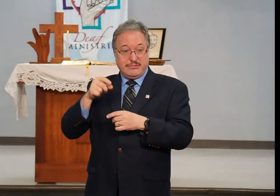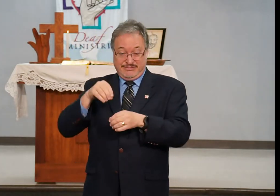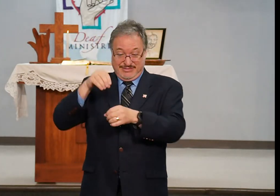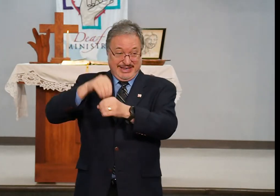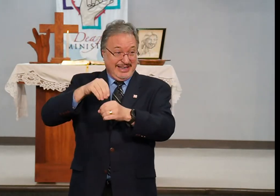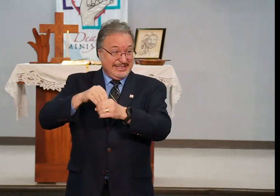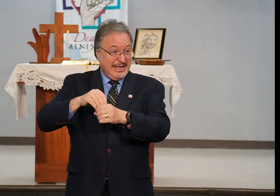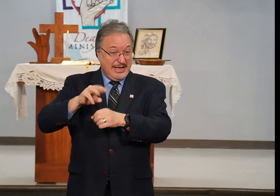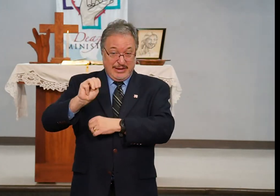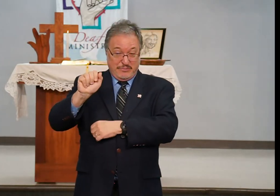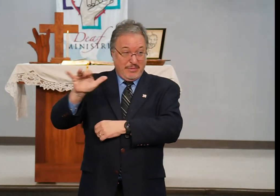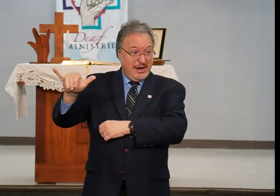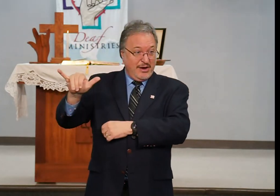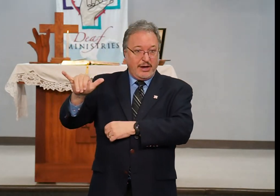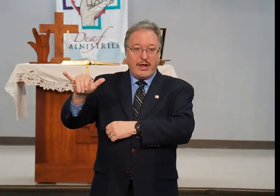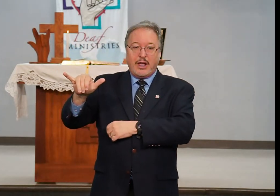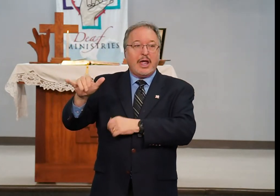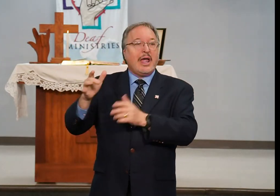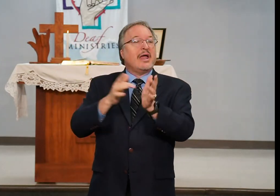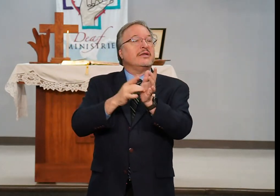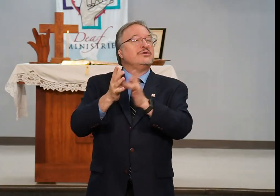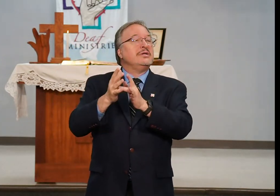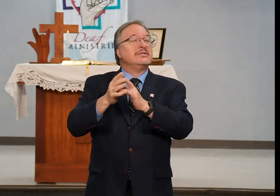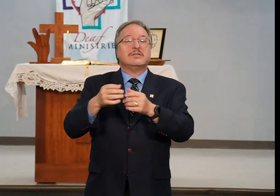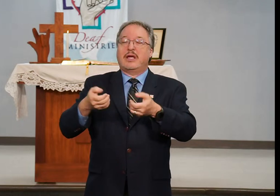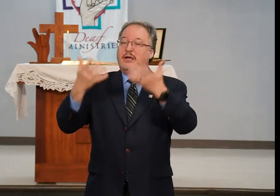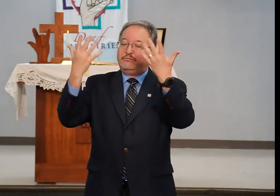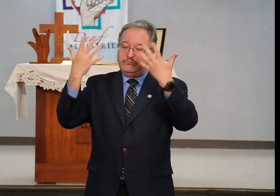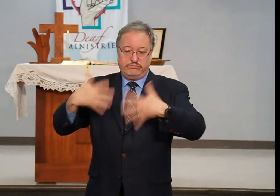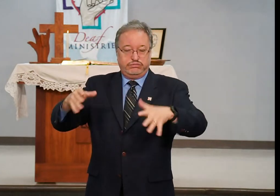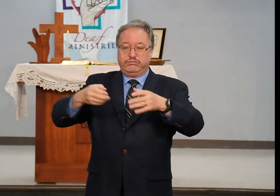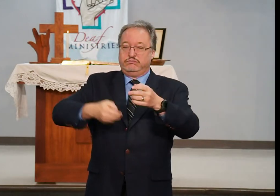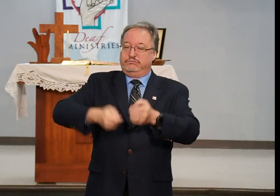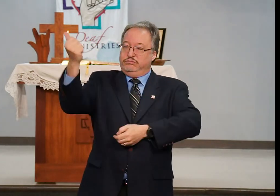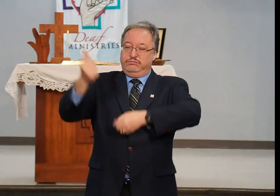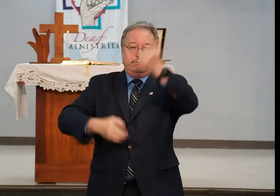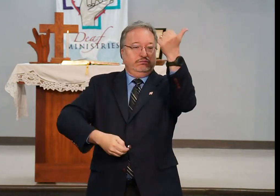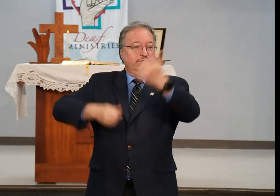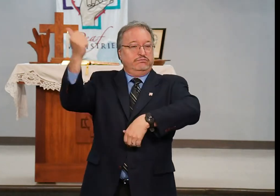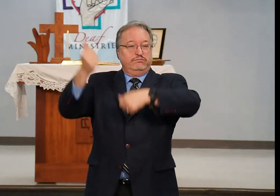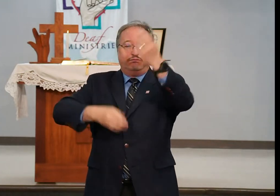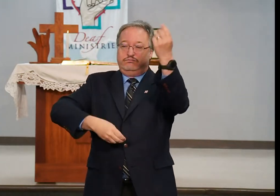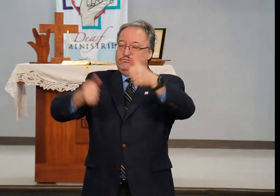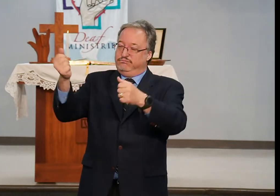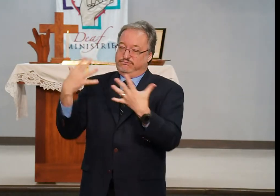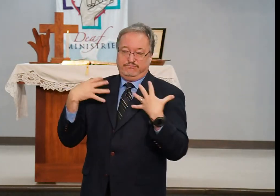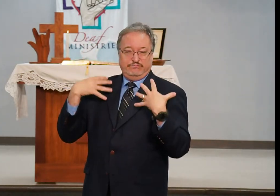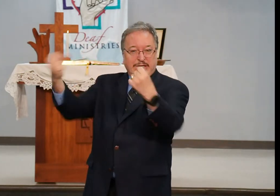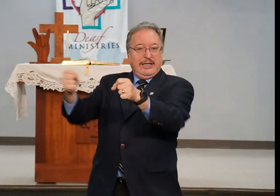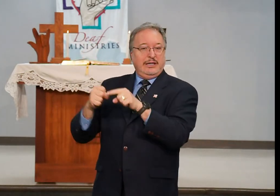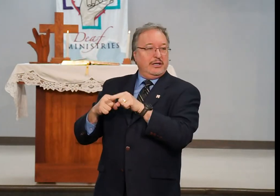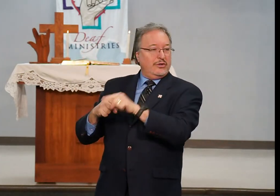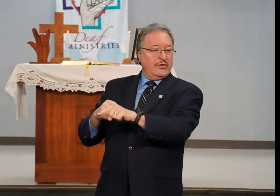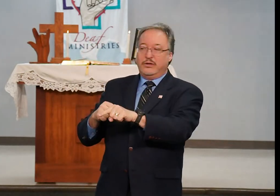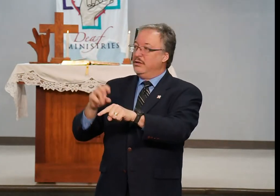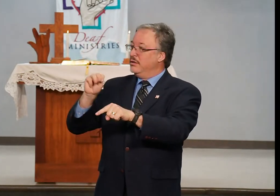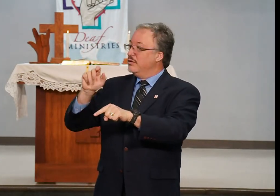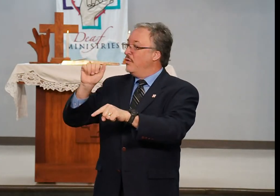that there were seven demons that had taken over Mary's body that had been removed